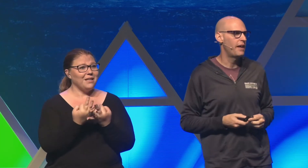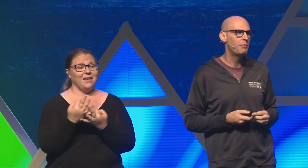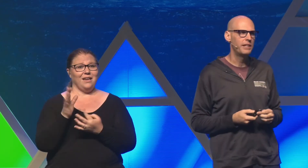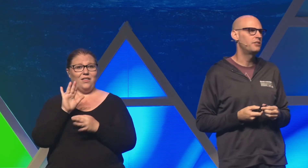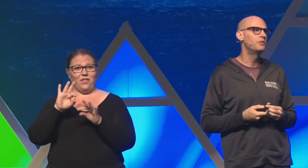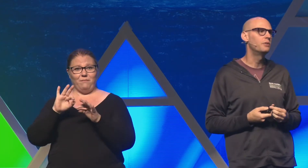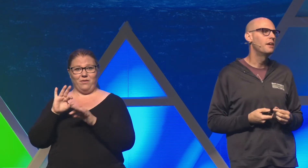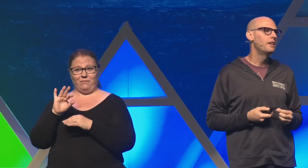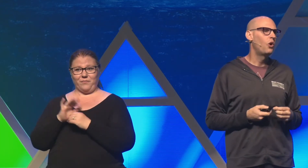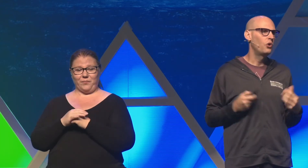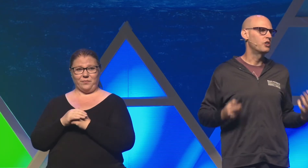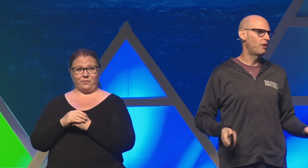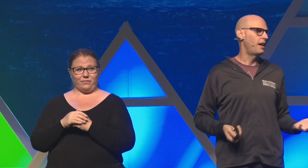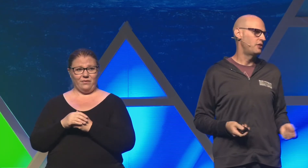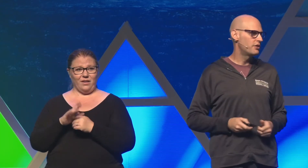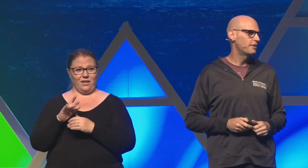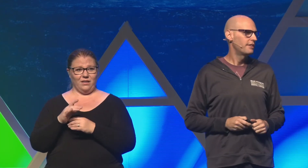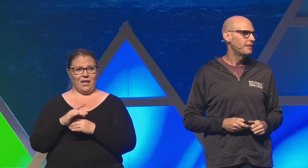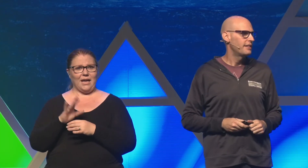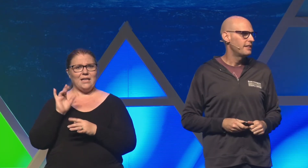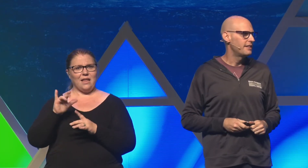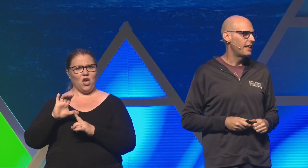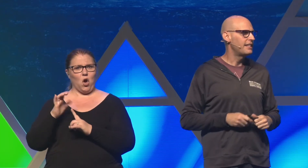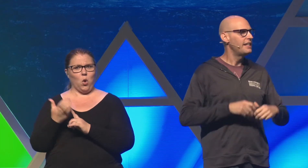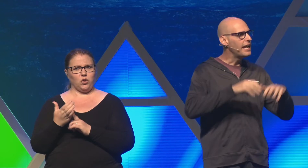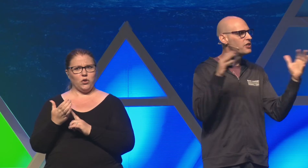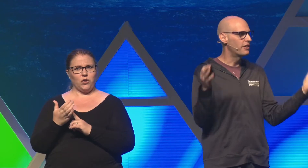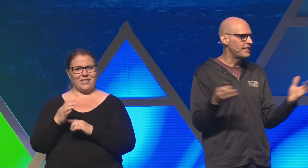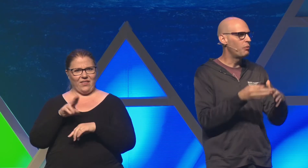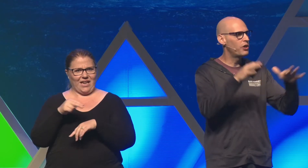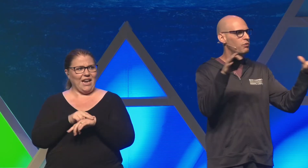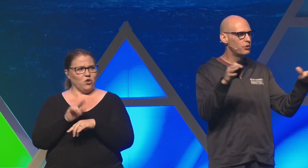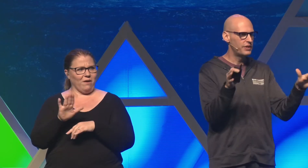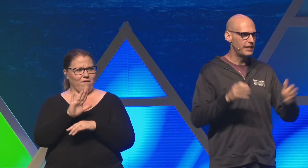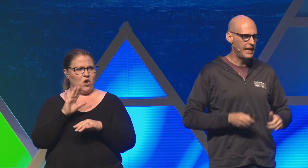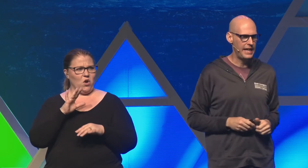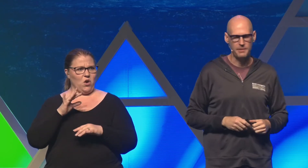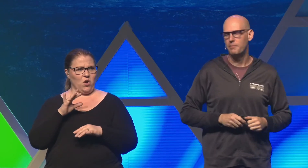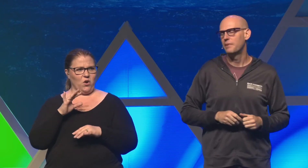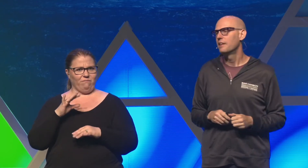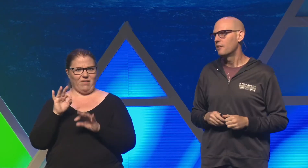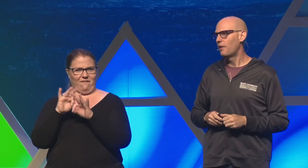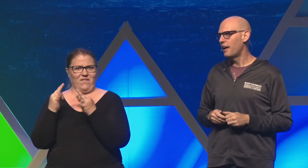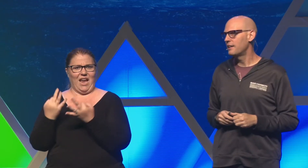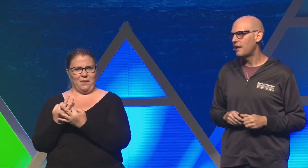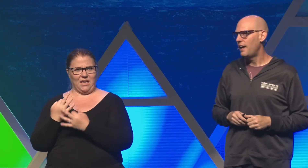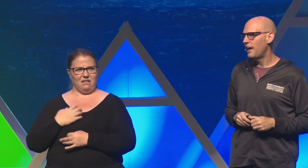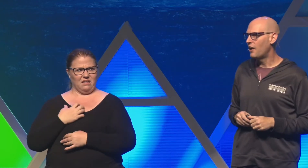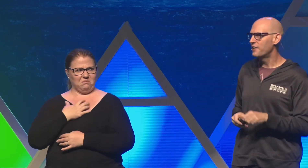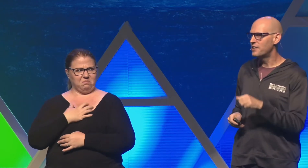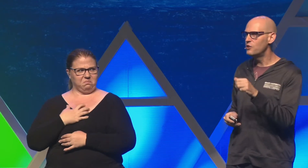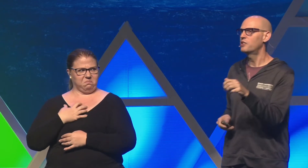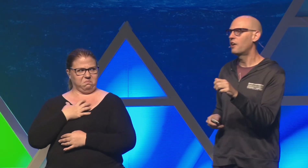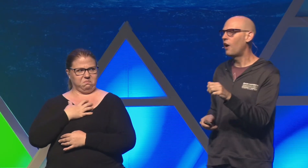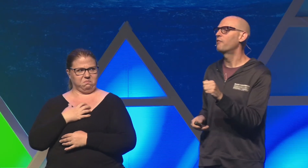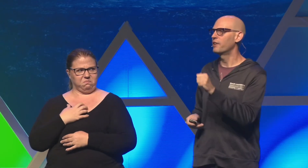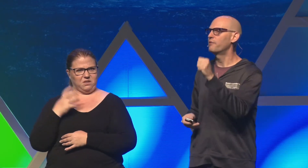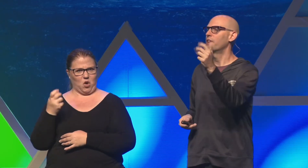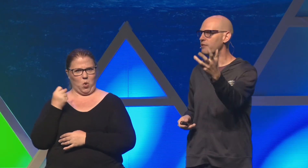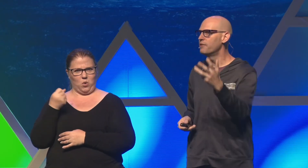your family to hold a grudge? Is that the nature? Is that one of the rules of the game, right? And all of a sudden you